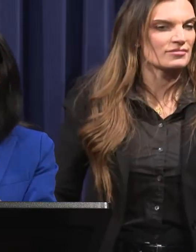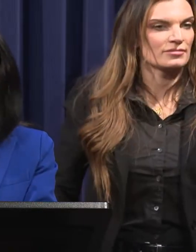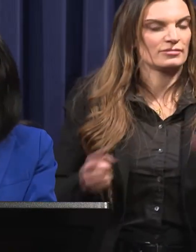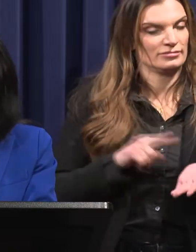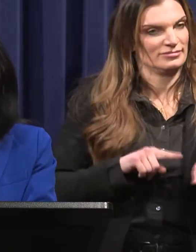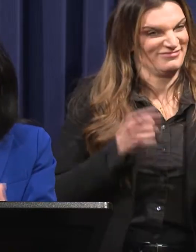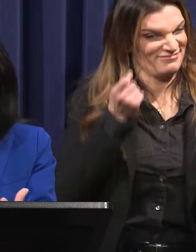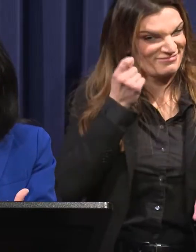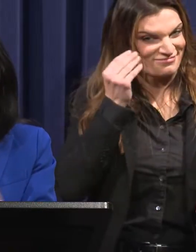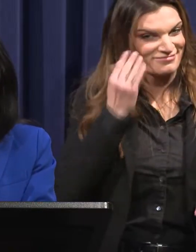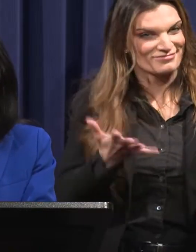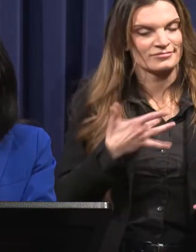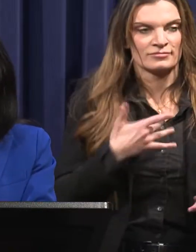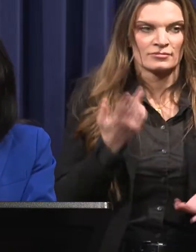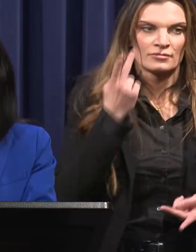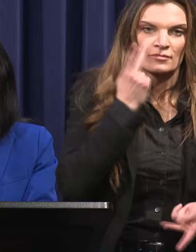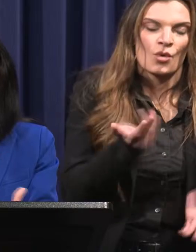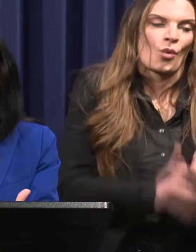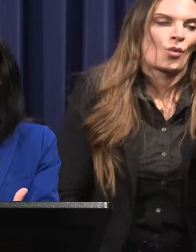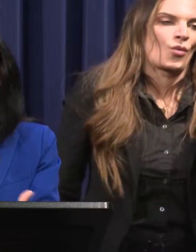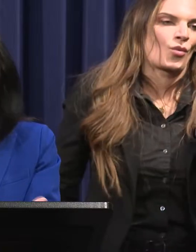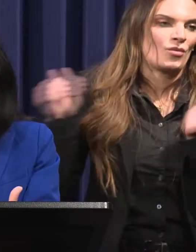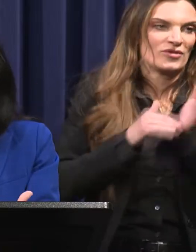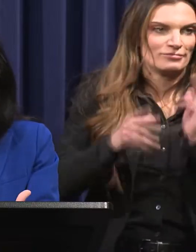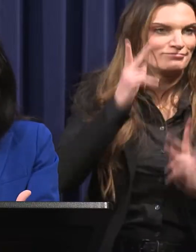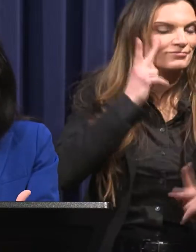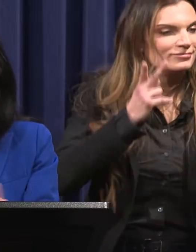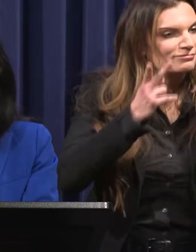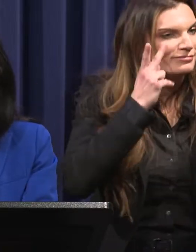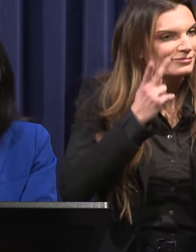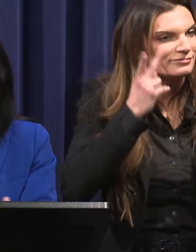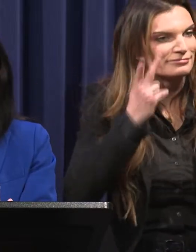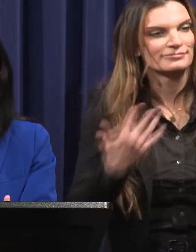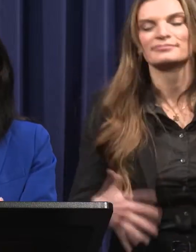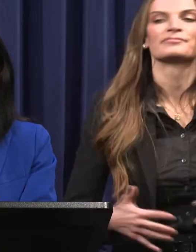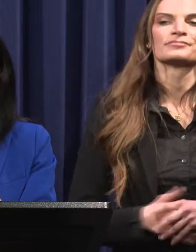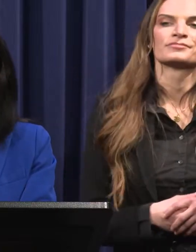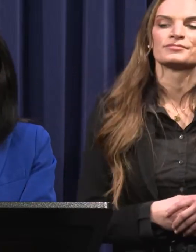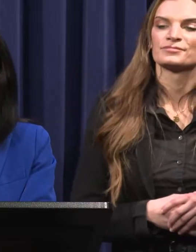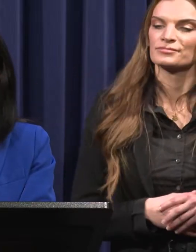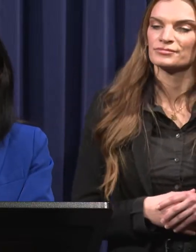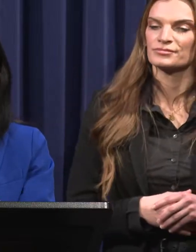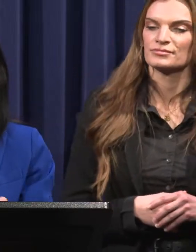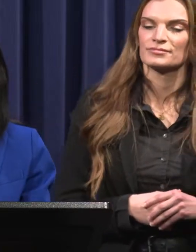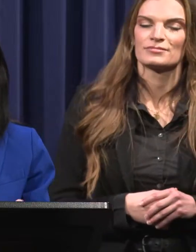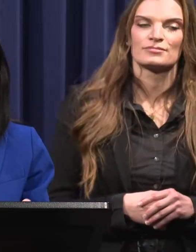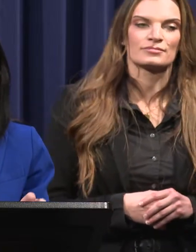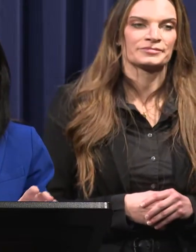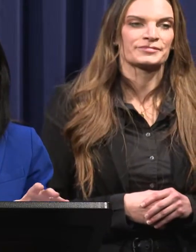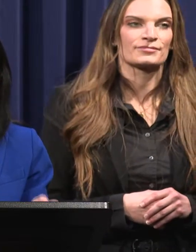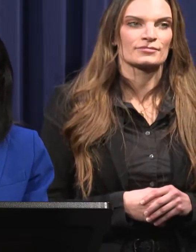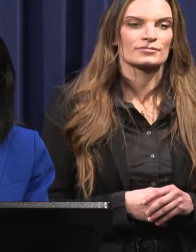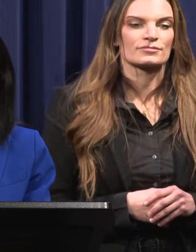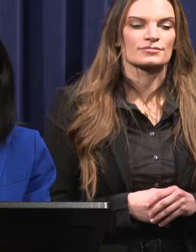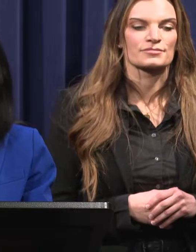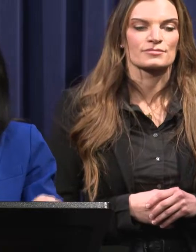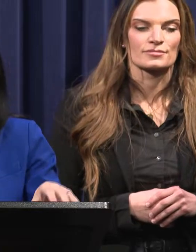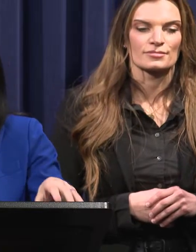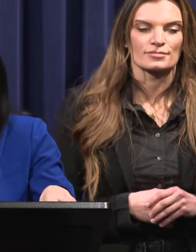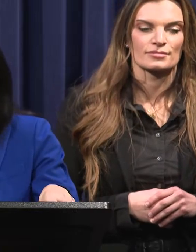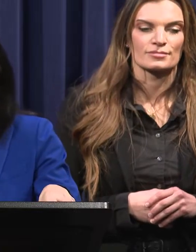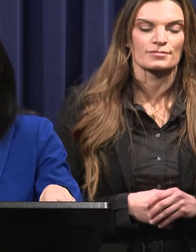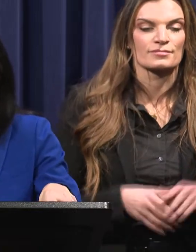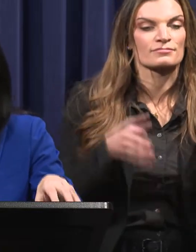it over and over and again. It's a running theme. And then in other cases, you know, it very much appears as though you have the individuals